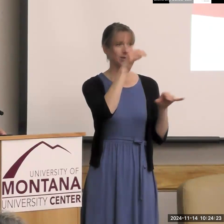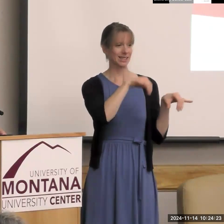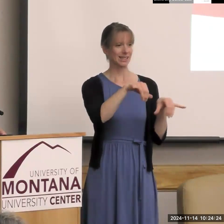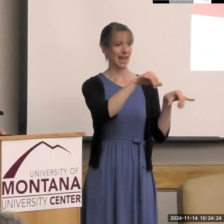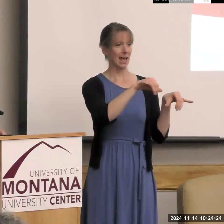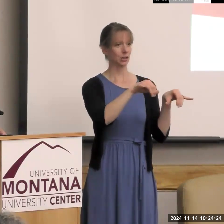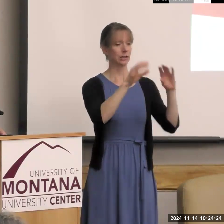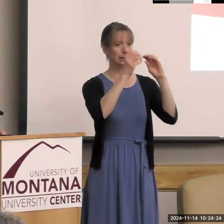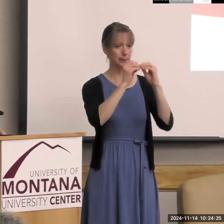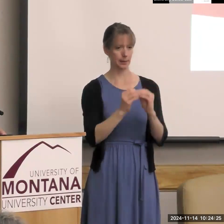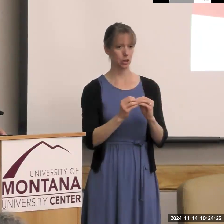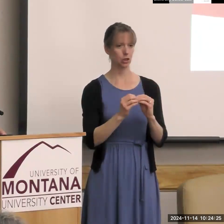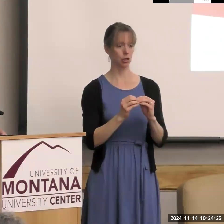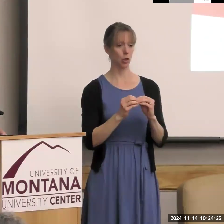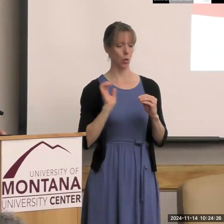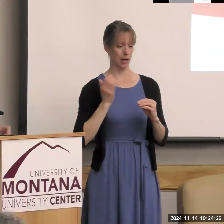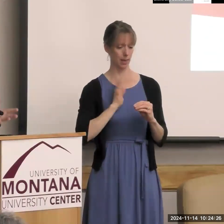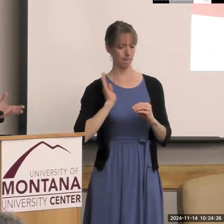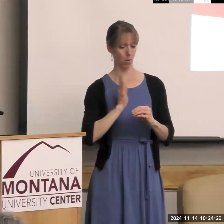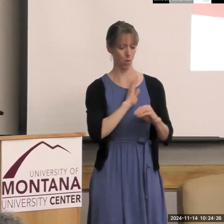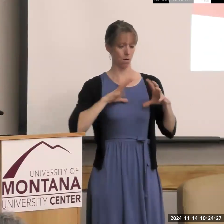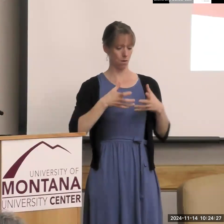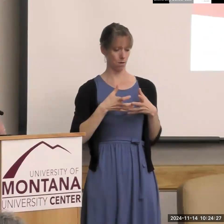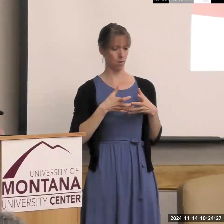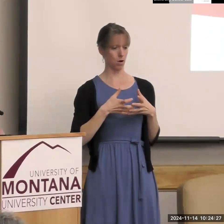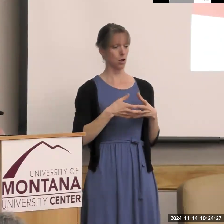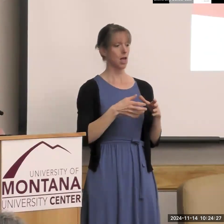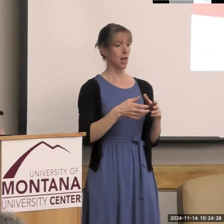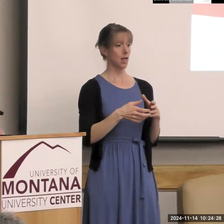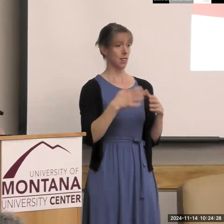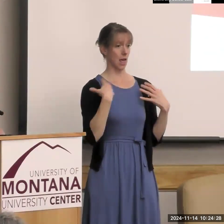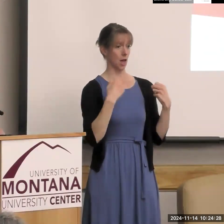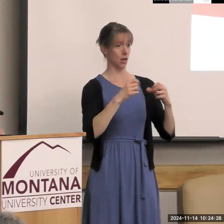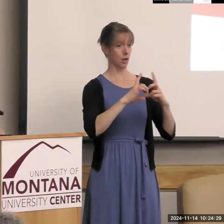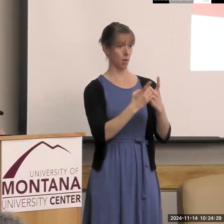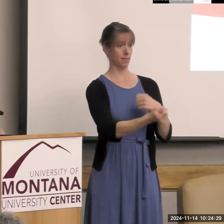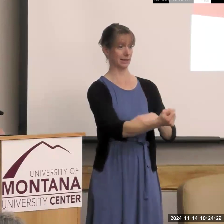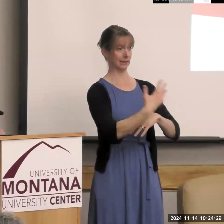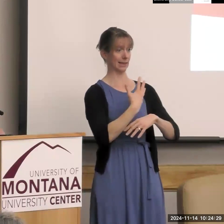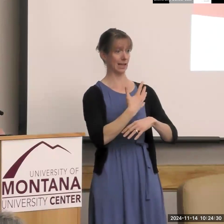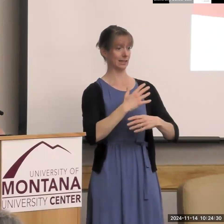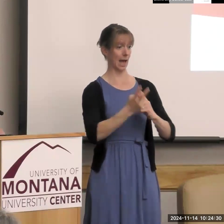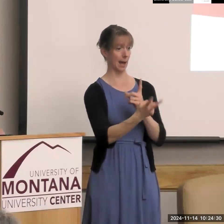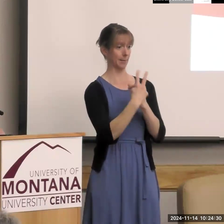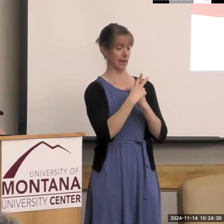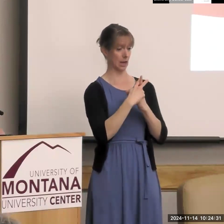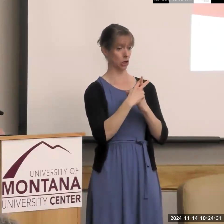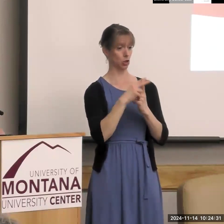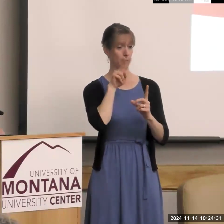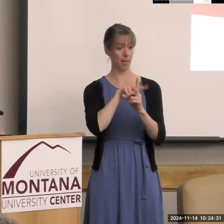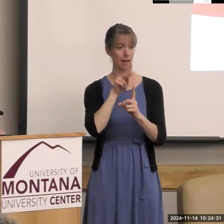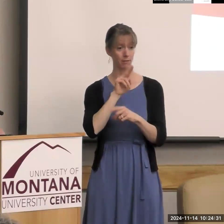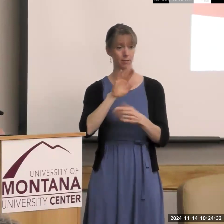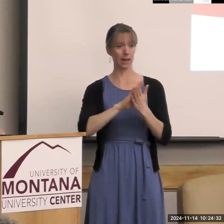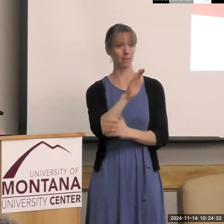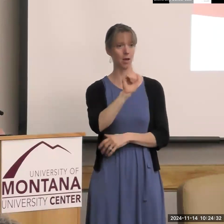The body I'm on reviews health departments' applications for accreditation and goes through all of those